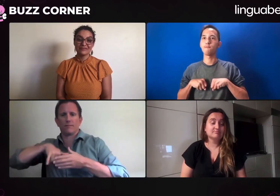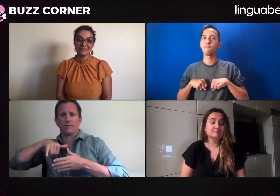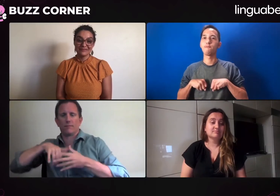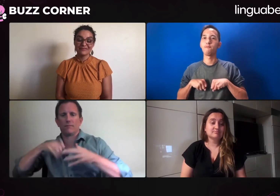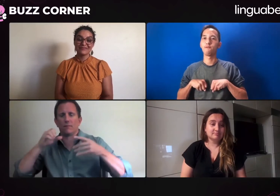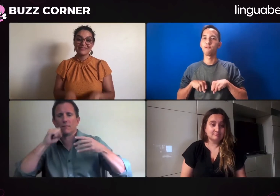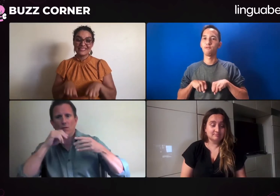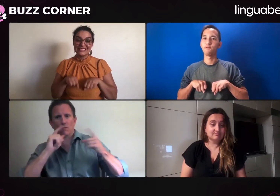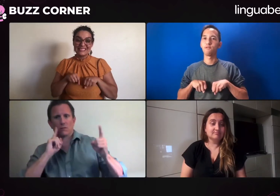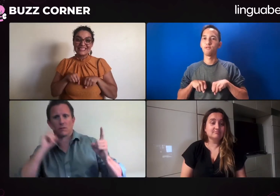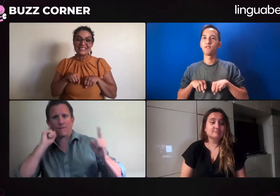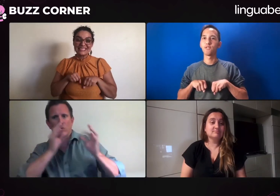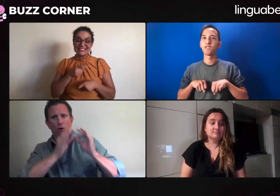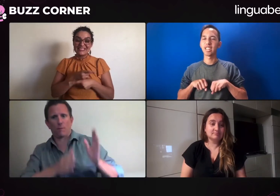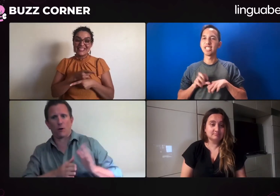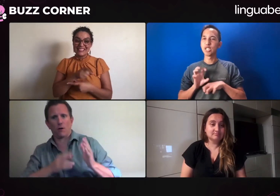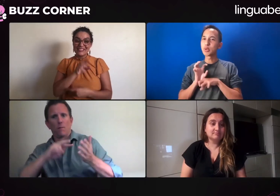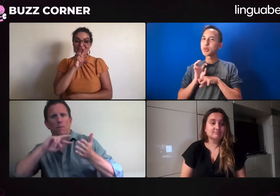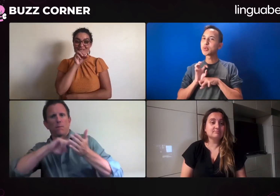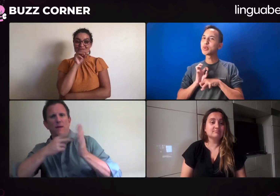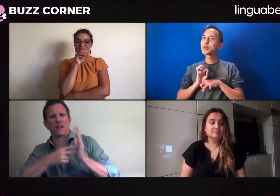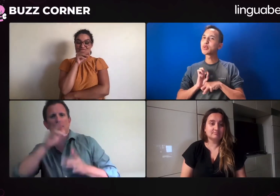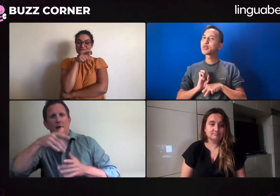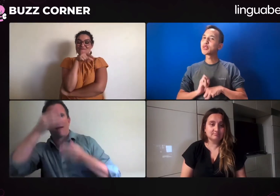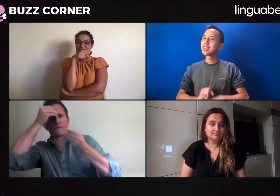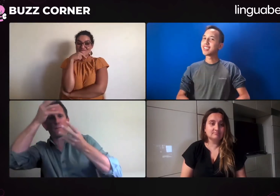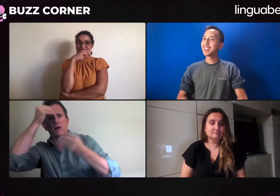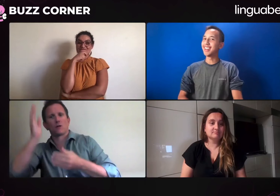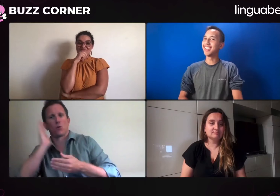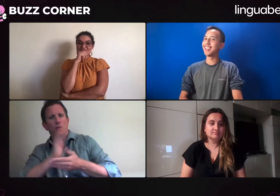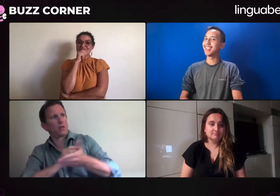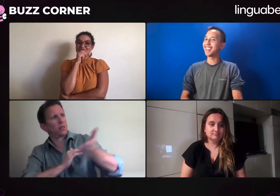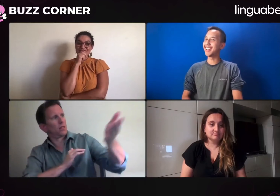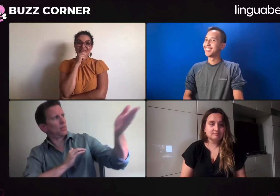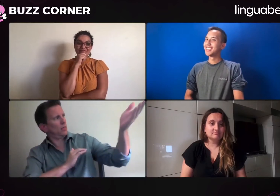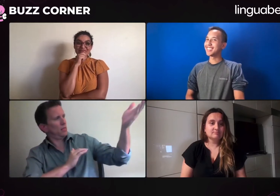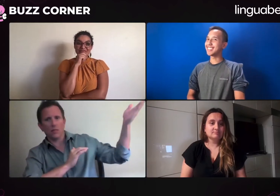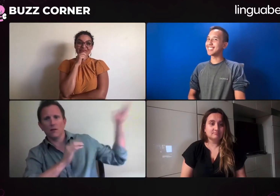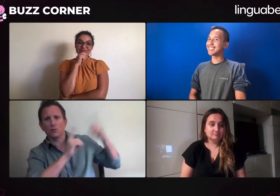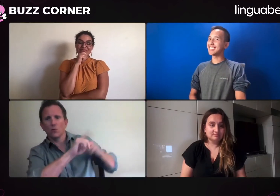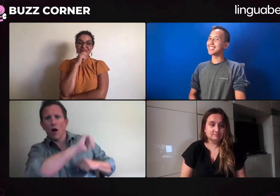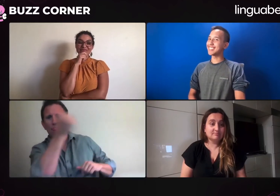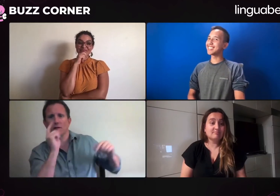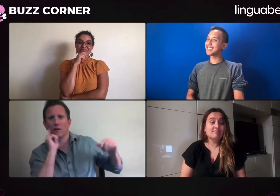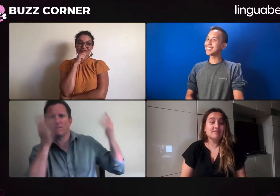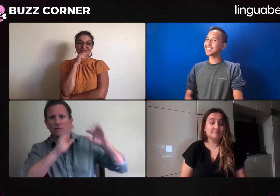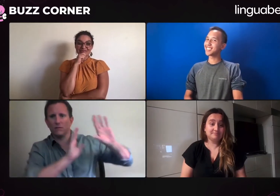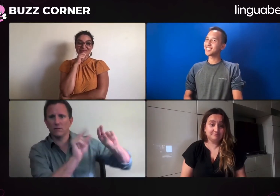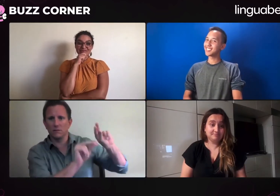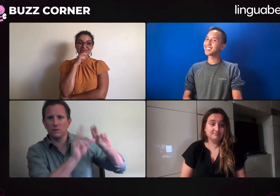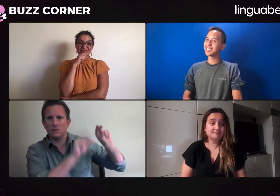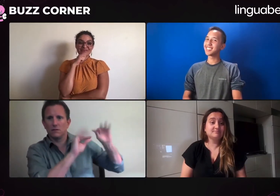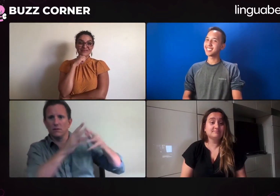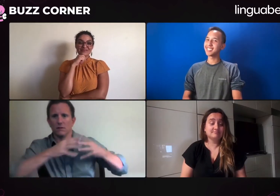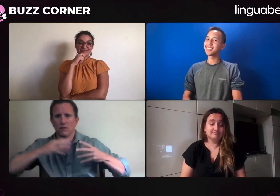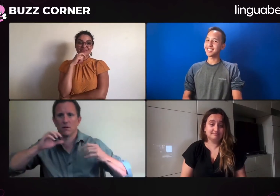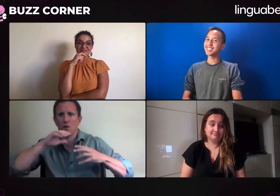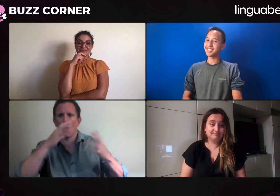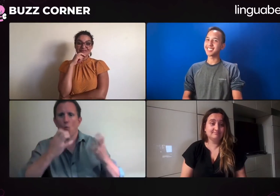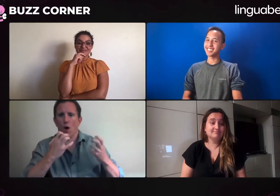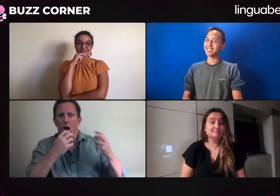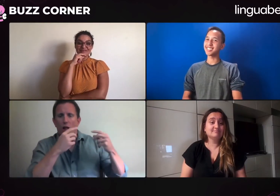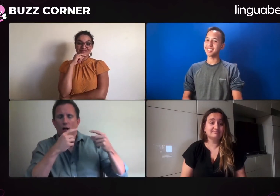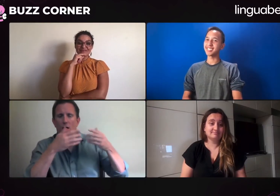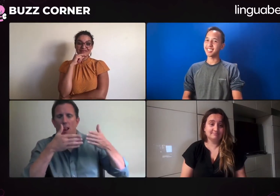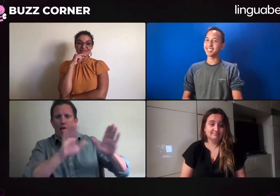have the best skills, so to speak, they sort of stay behind that gate and they take these jobs and they're